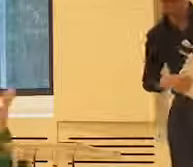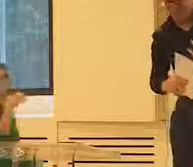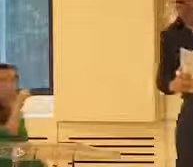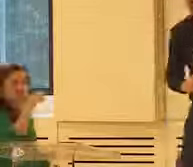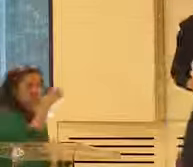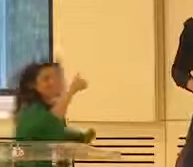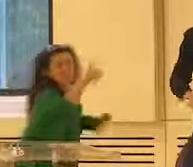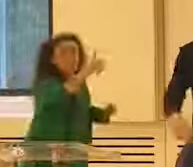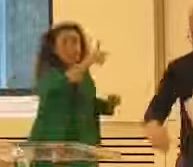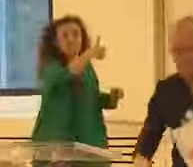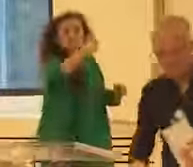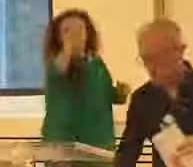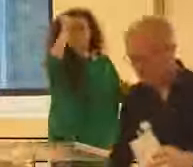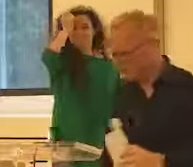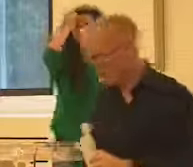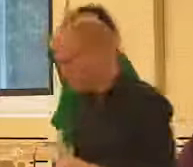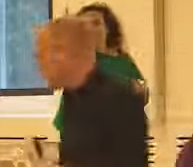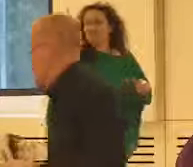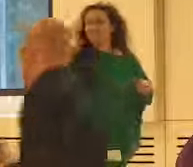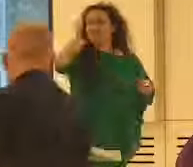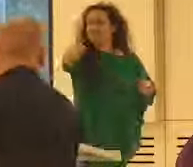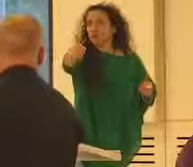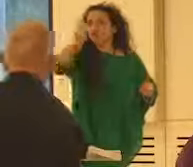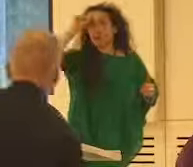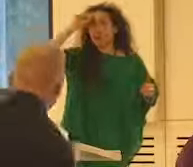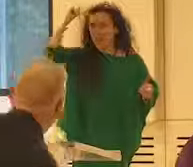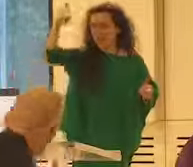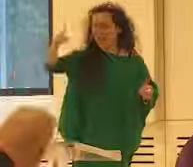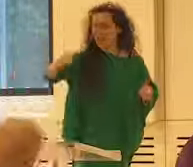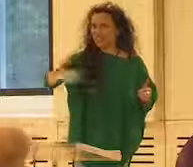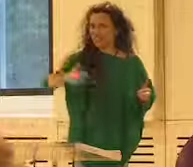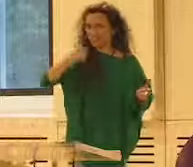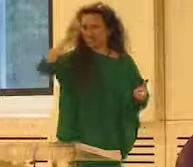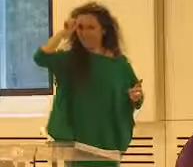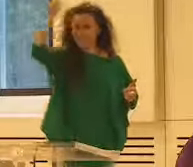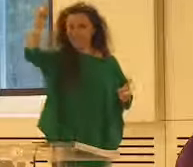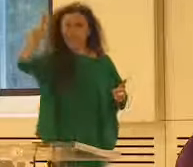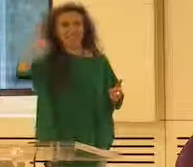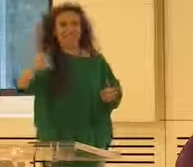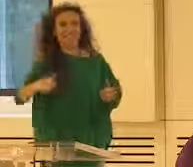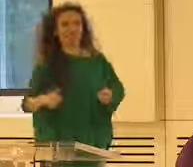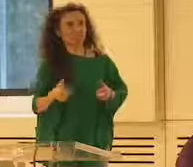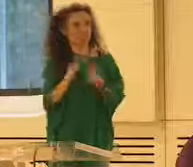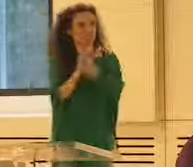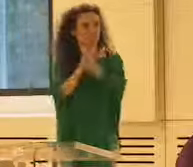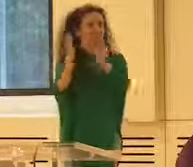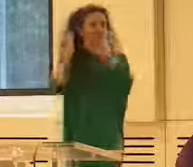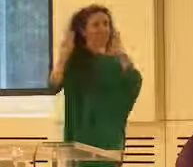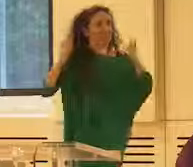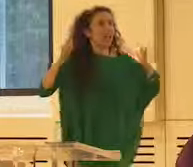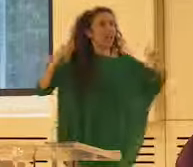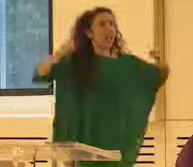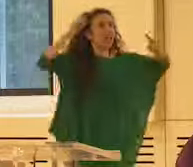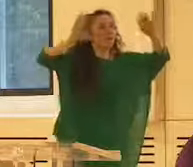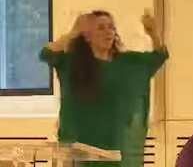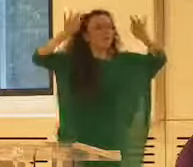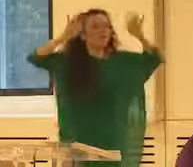that, once you show it, gives all the information that needs to be known by service